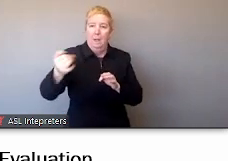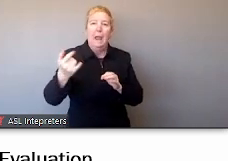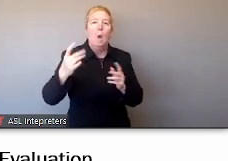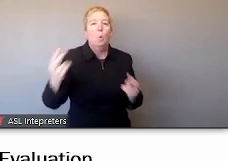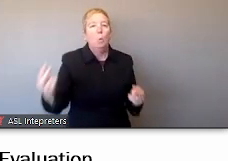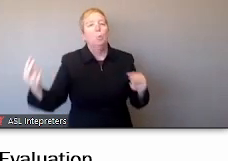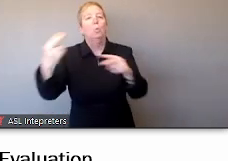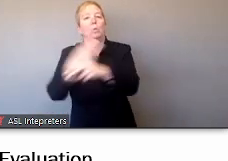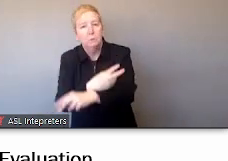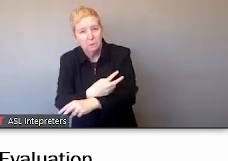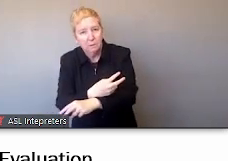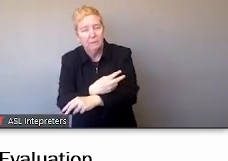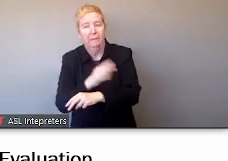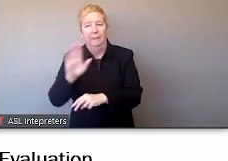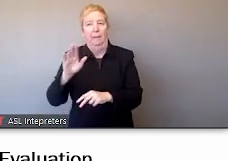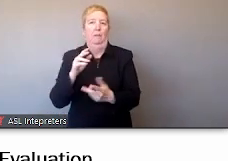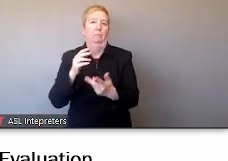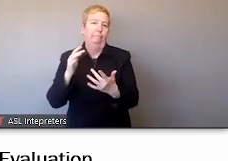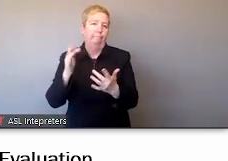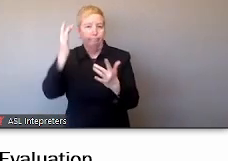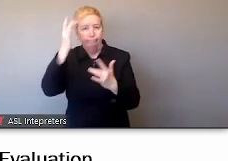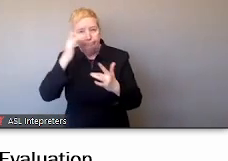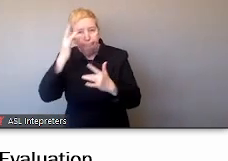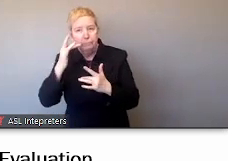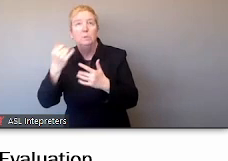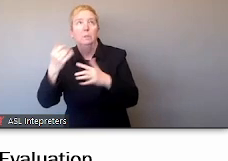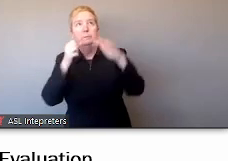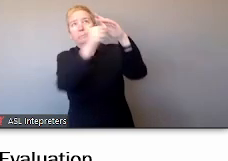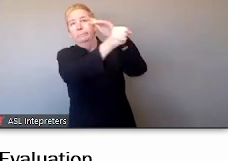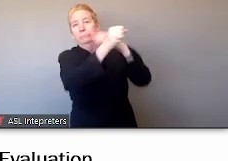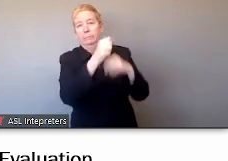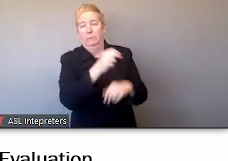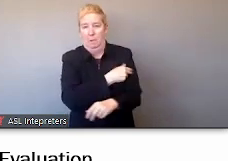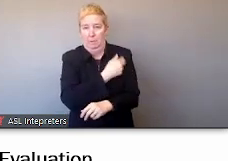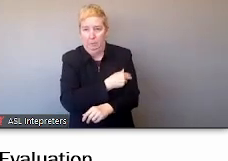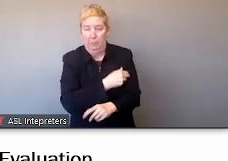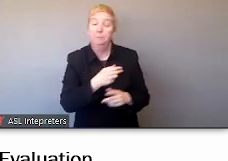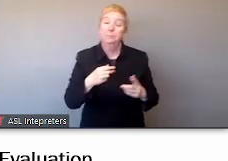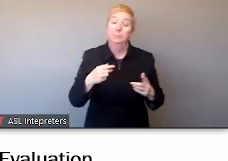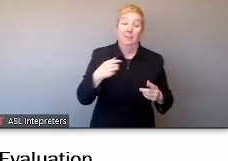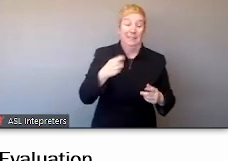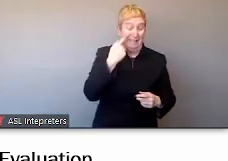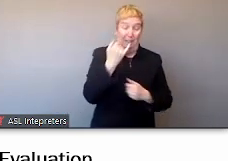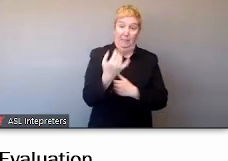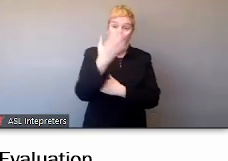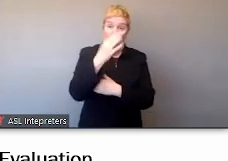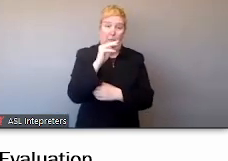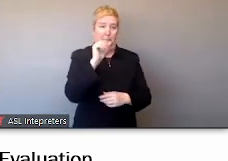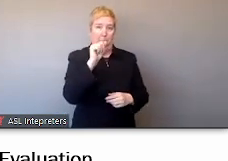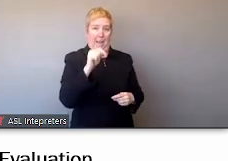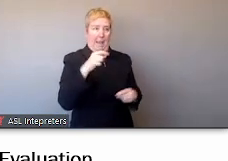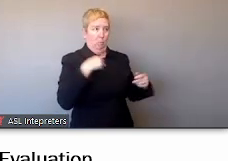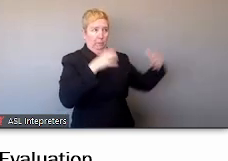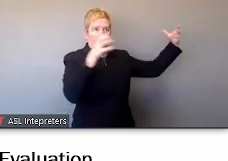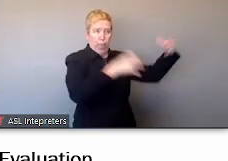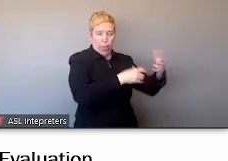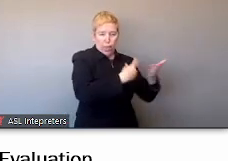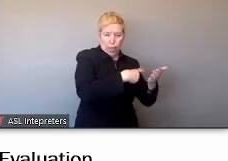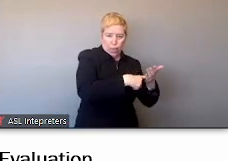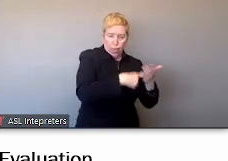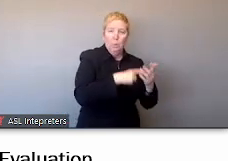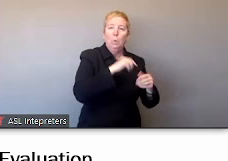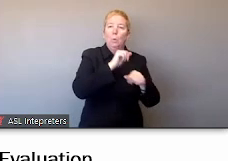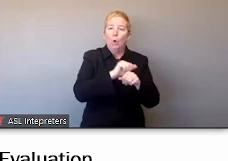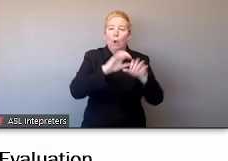for their underlying medical issues. We spent a good amount of time at the medical advisory team this morning talking about workforce issues. The state